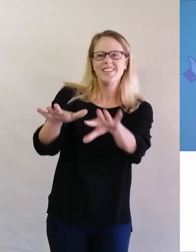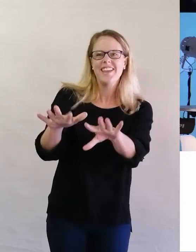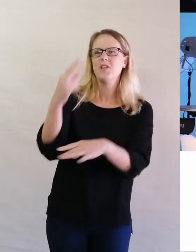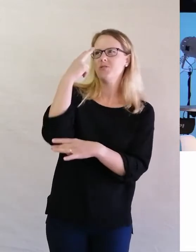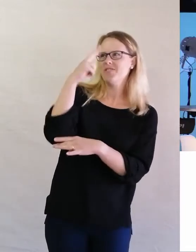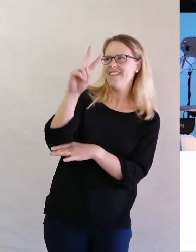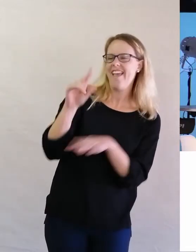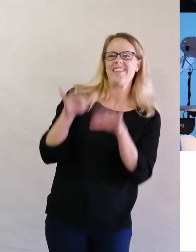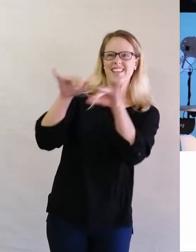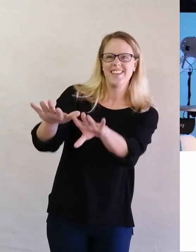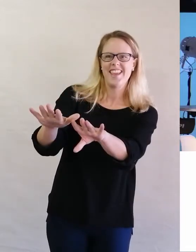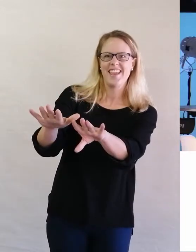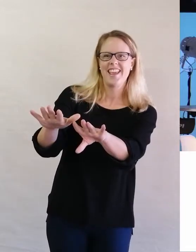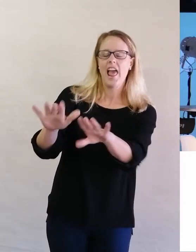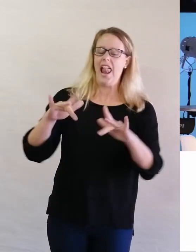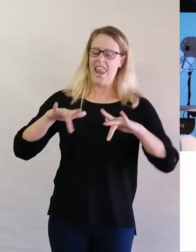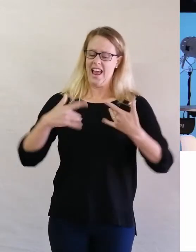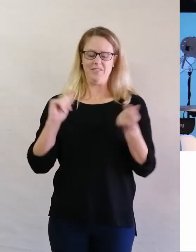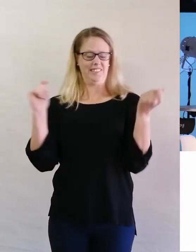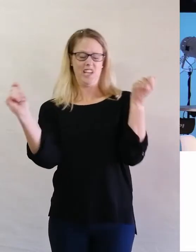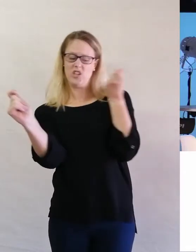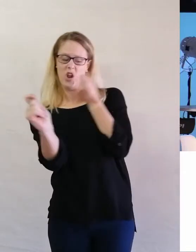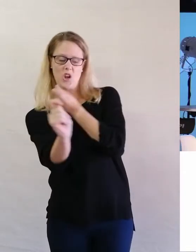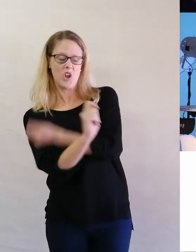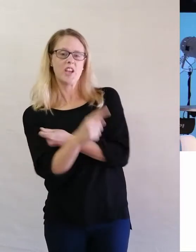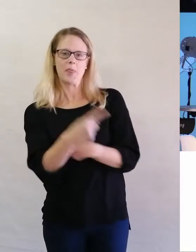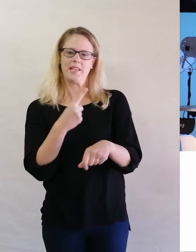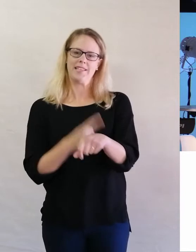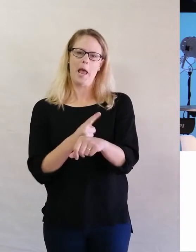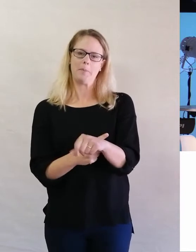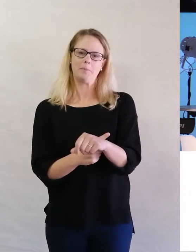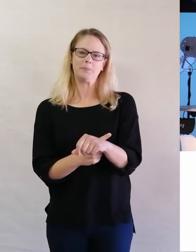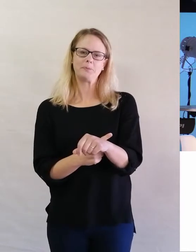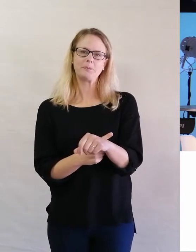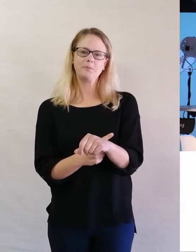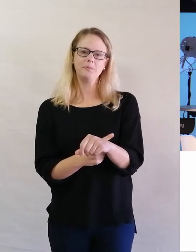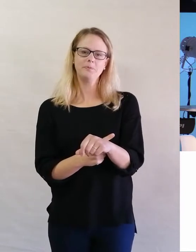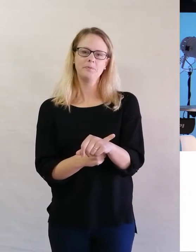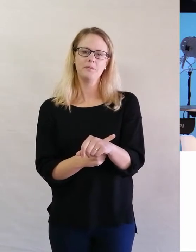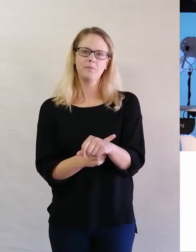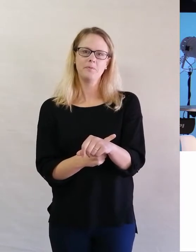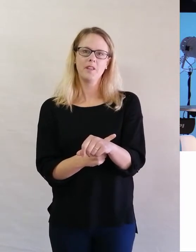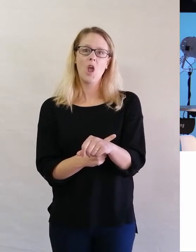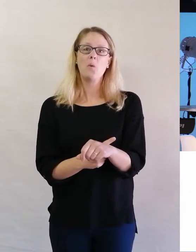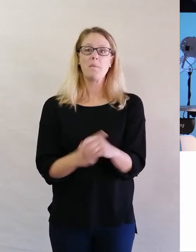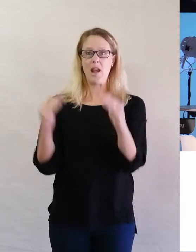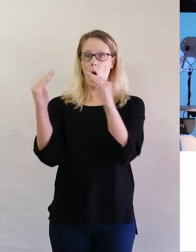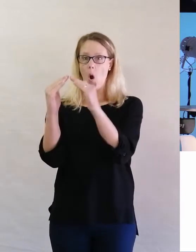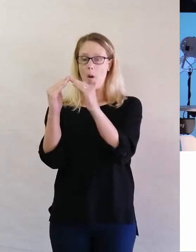our beaches. But life is really different, isn't it, with COVID. And we've pretty much been